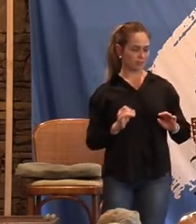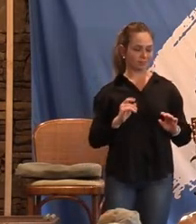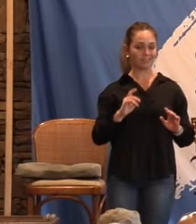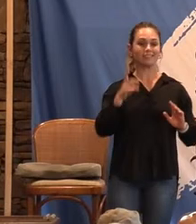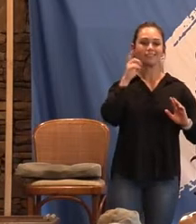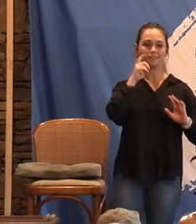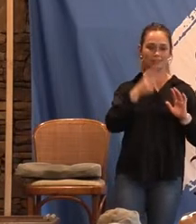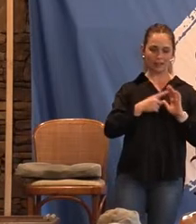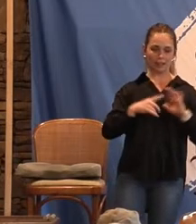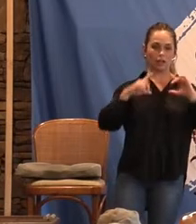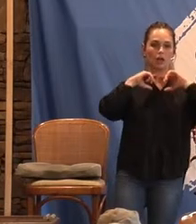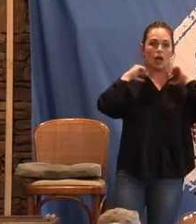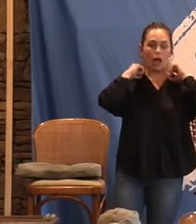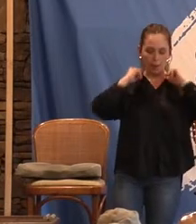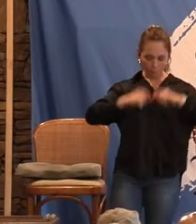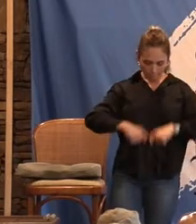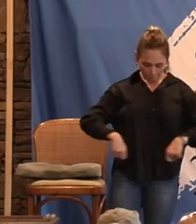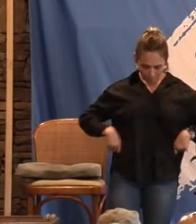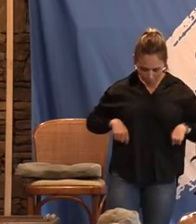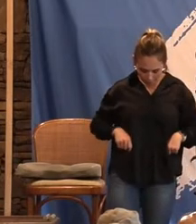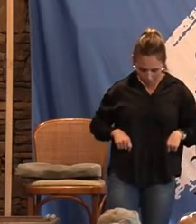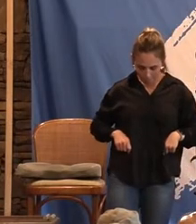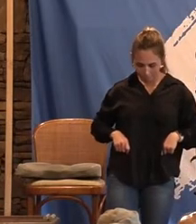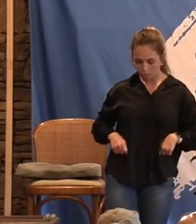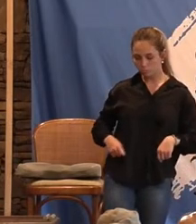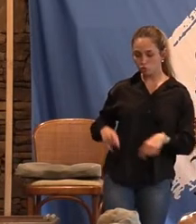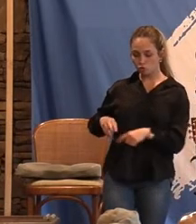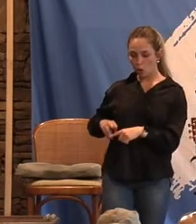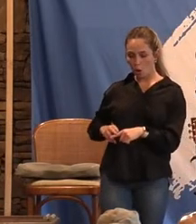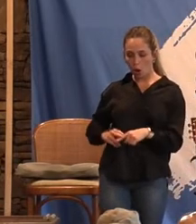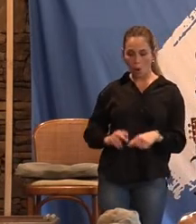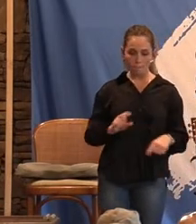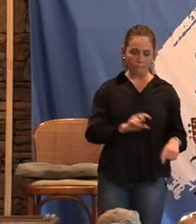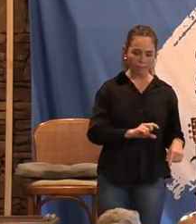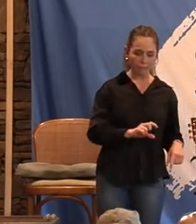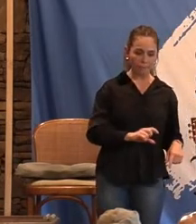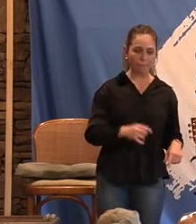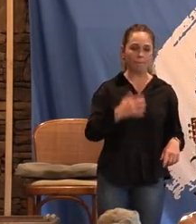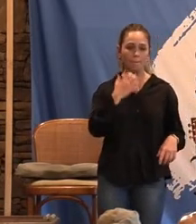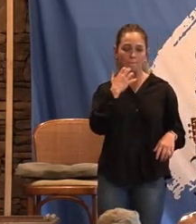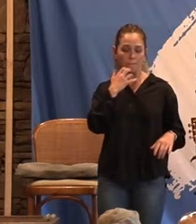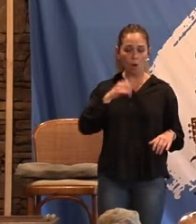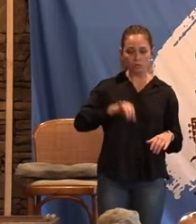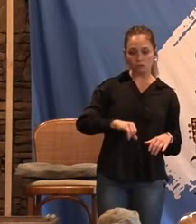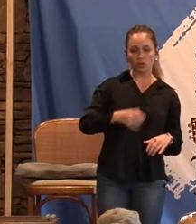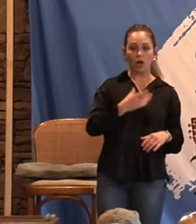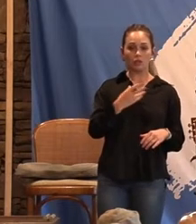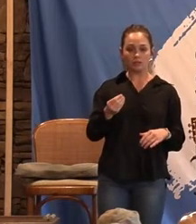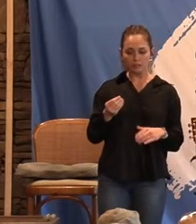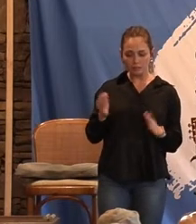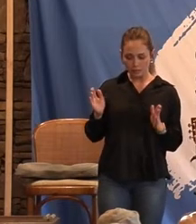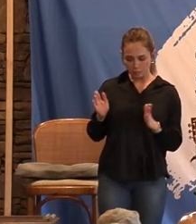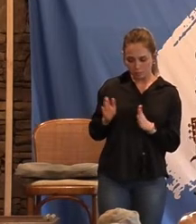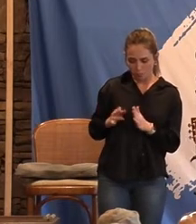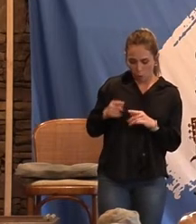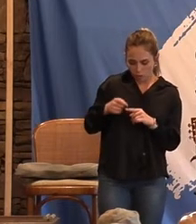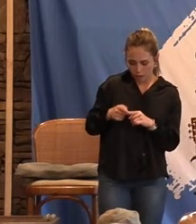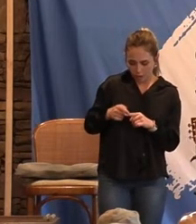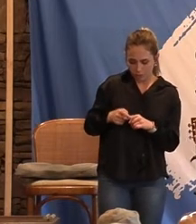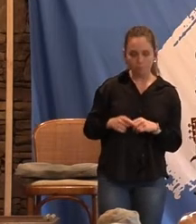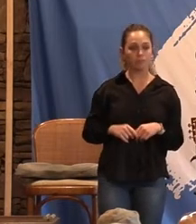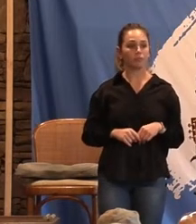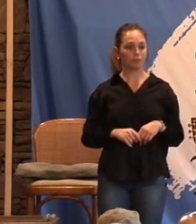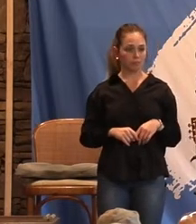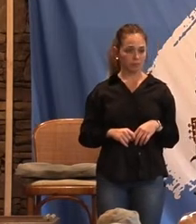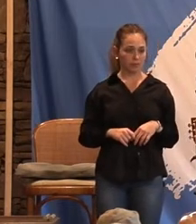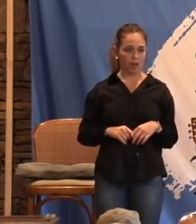in her apron she had salt, she had pepper, hot sauce, and a smaller knife. Miss